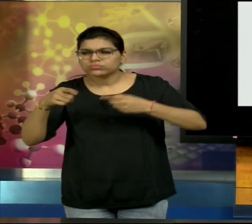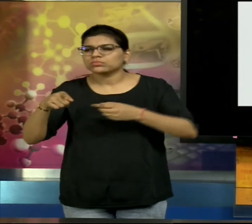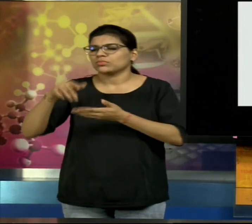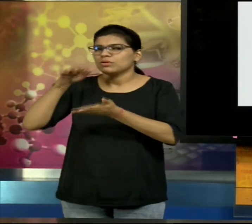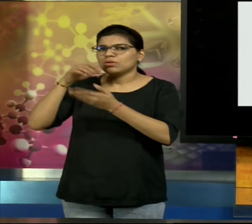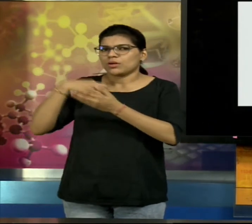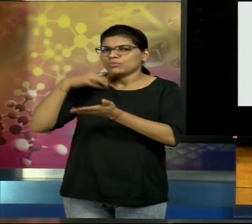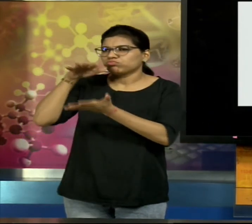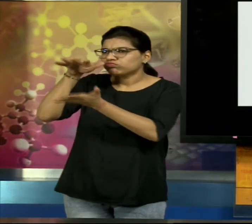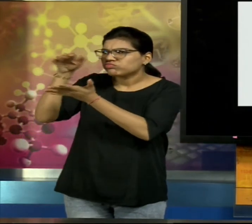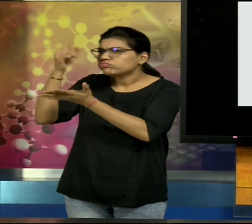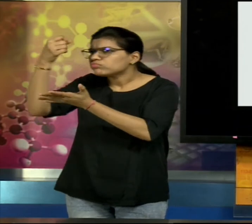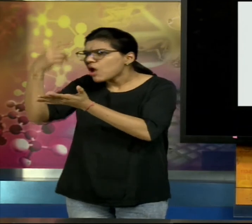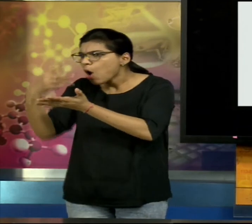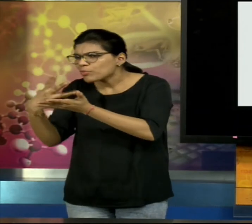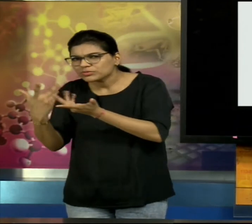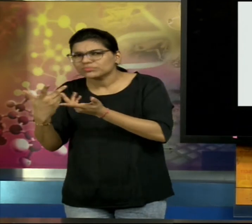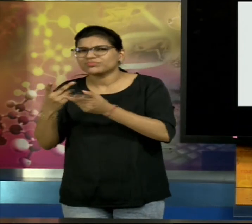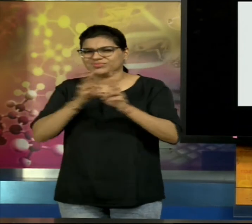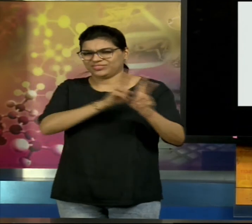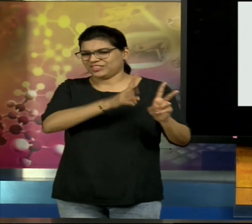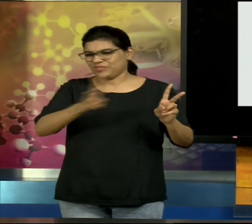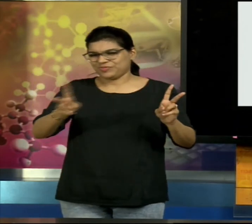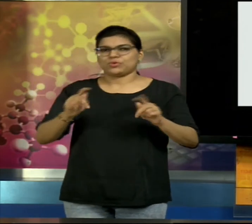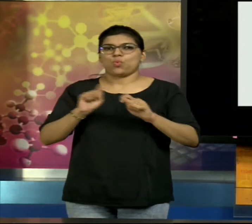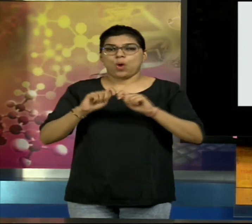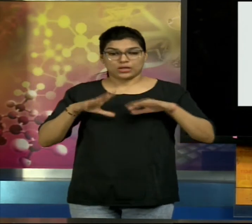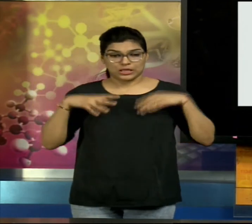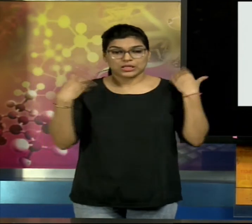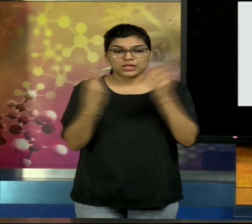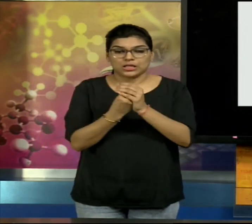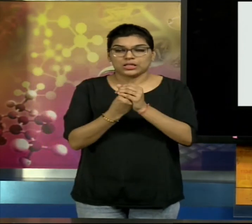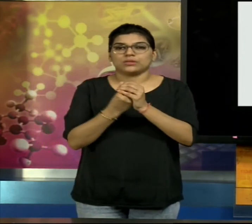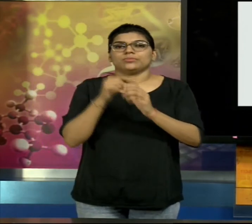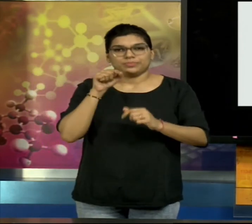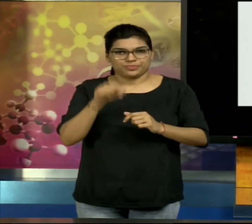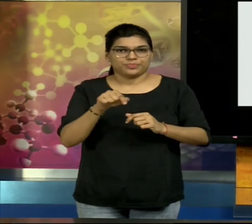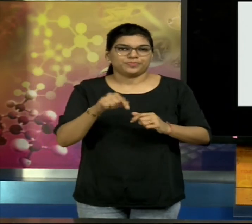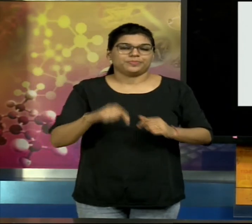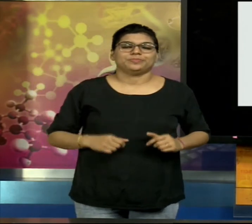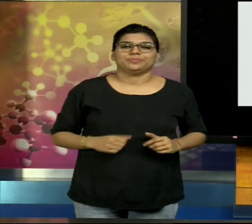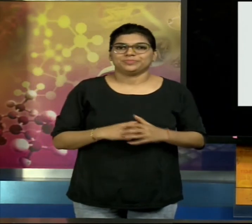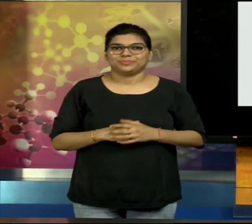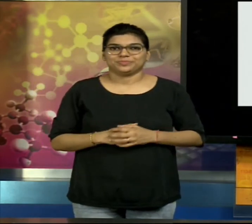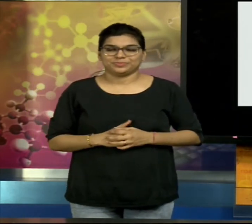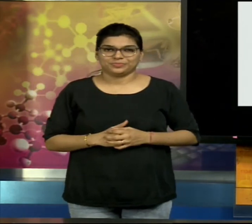Different works are given to different group of people and they perform their work.